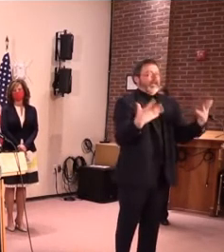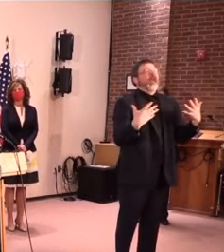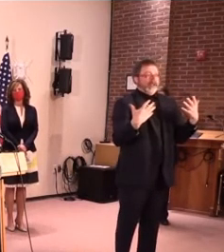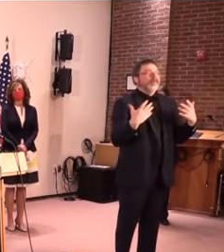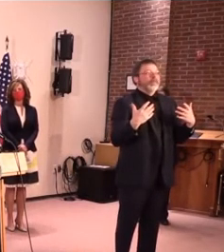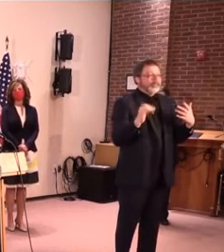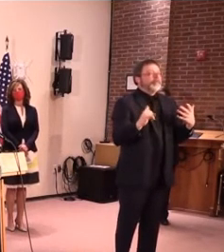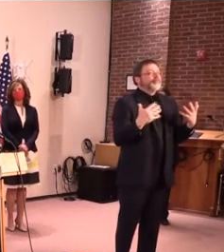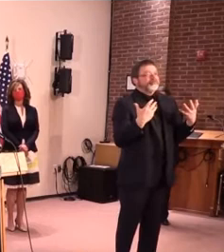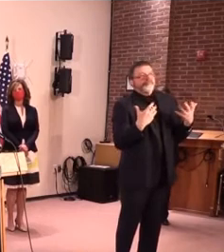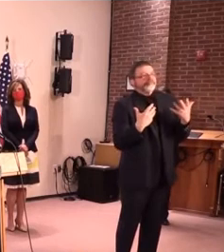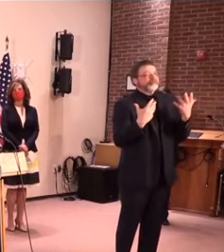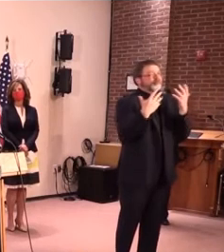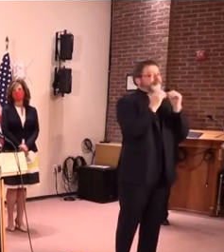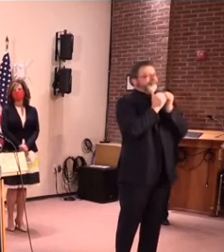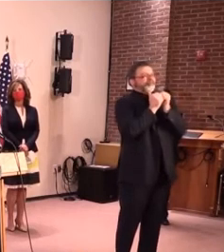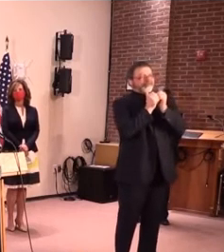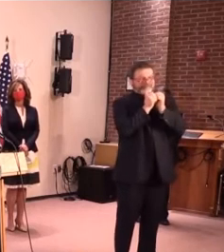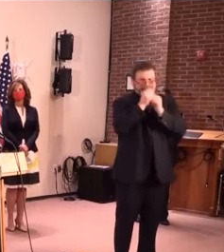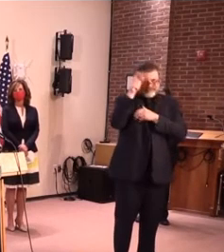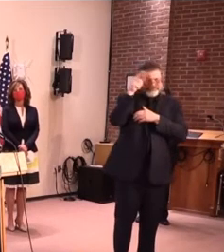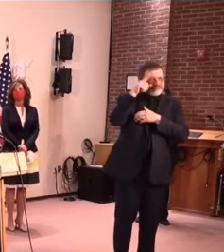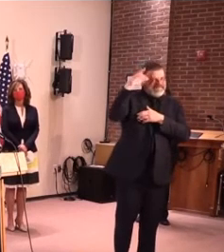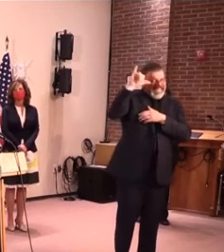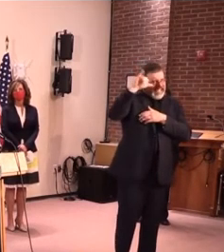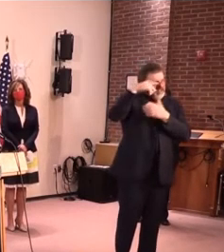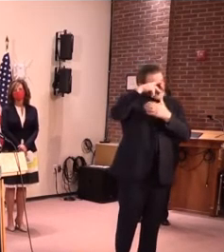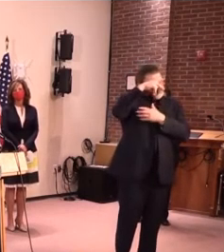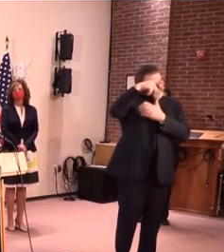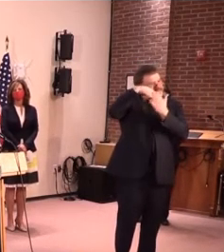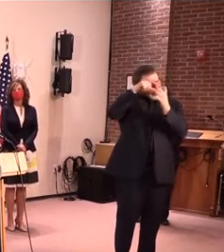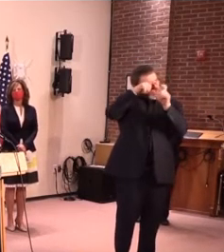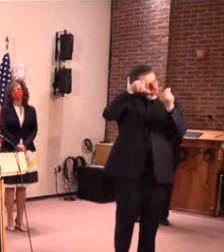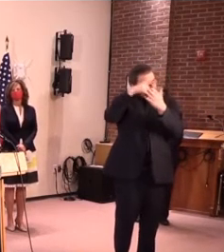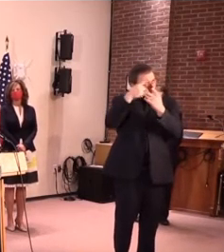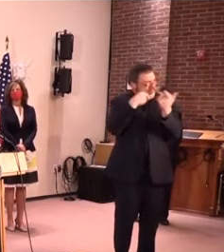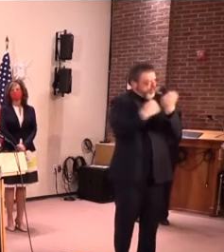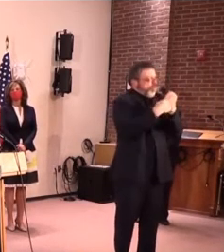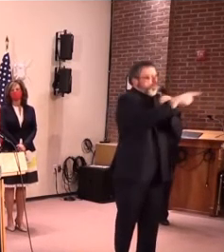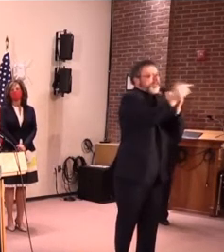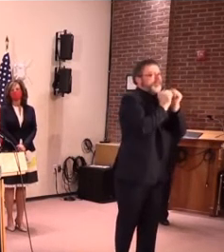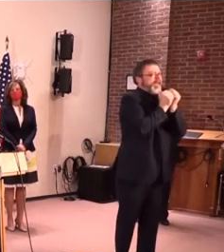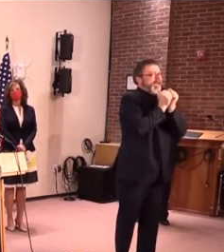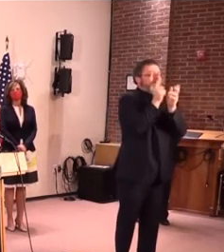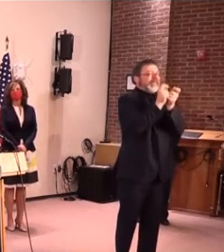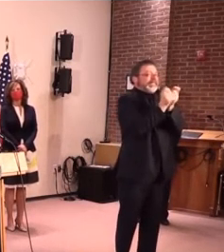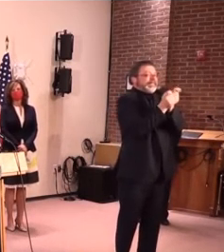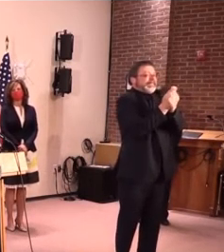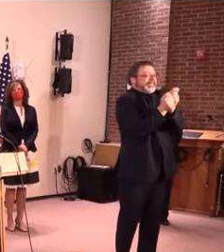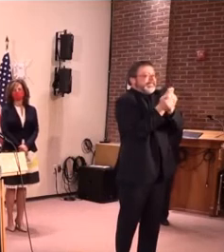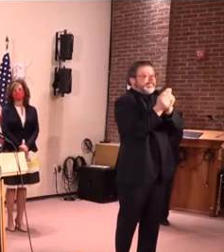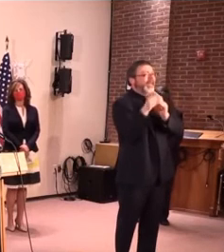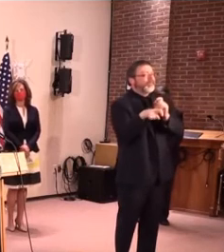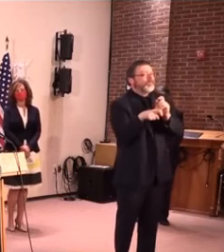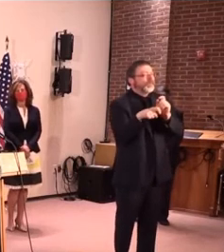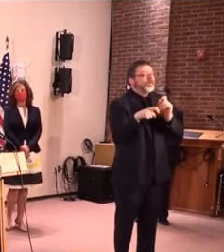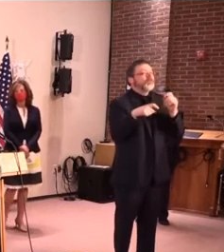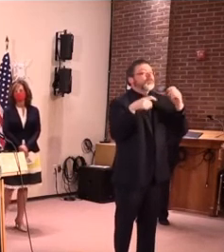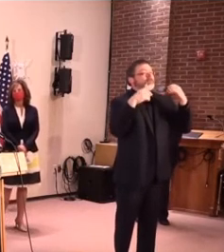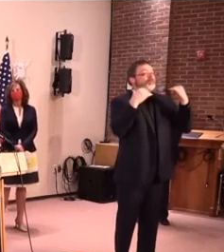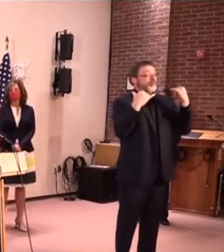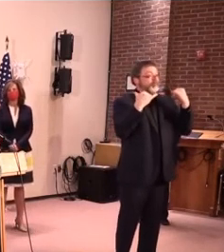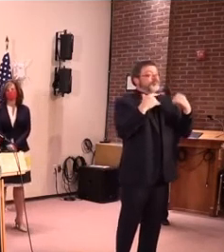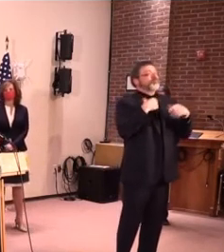I believe, is best demonstrated by the fact that lending under PPP2 has slowed significantly. P1